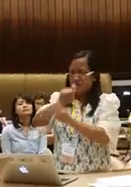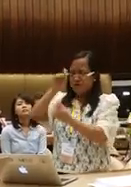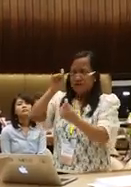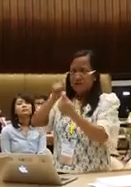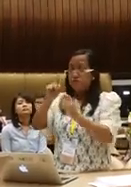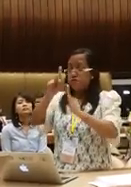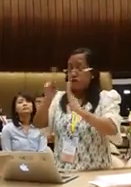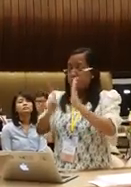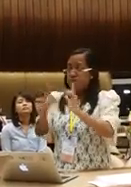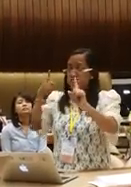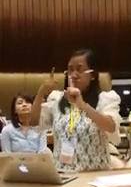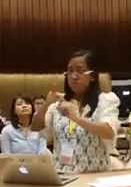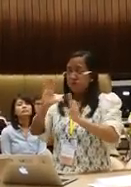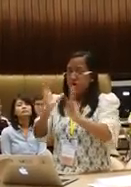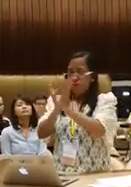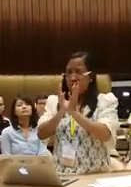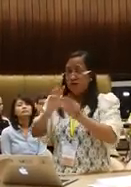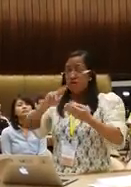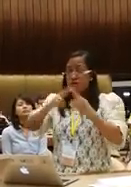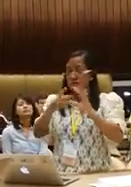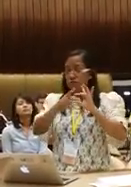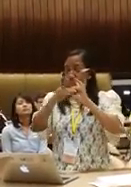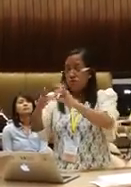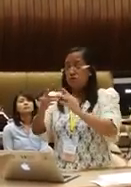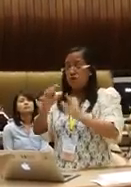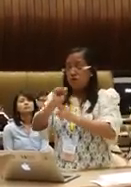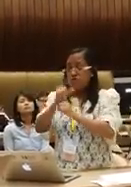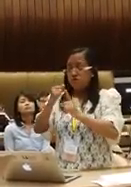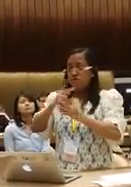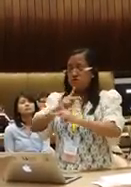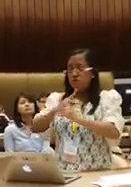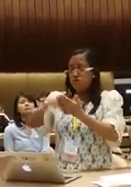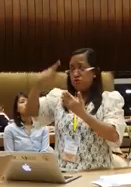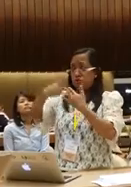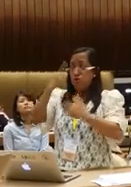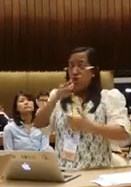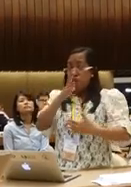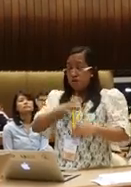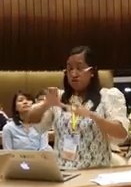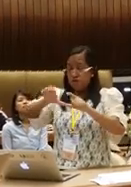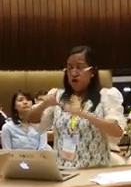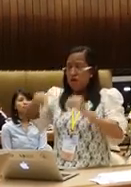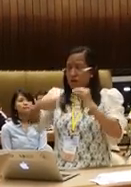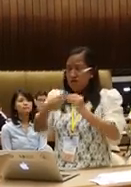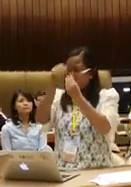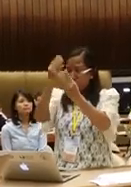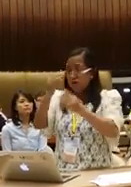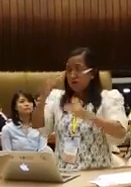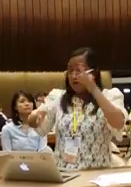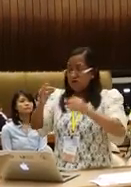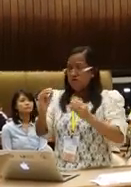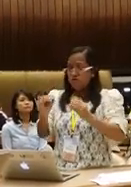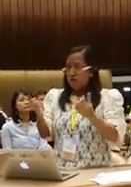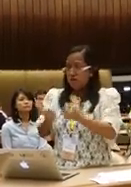has not implemented the only provision for community-based social protection specific for women with disabilities. No public